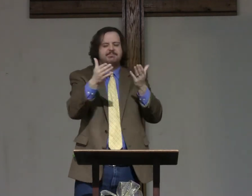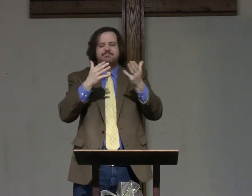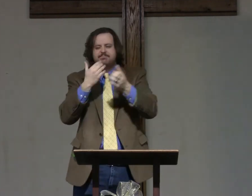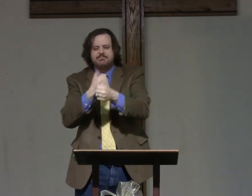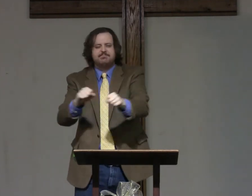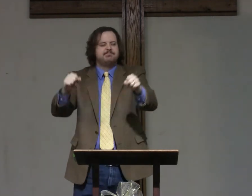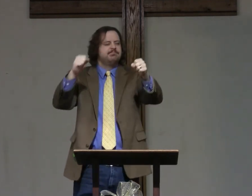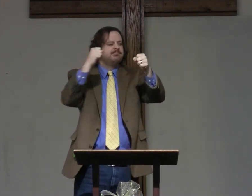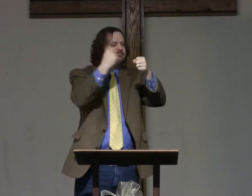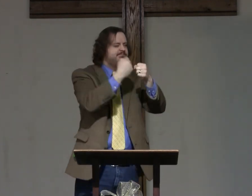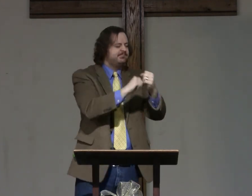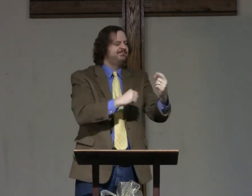So,